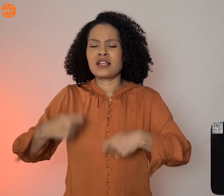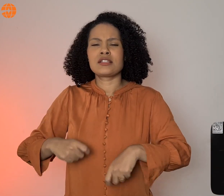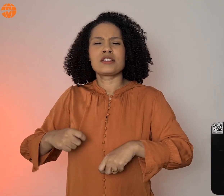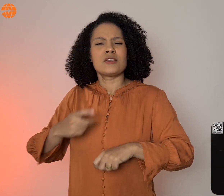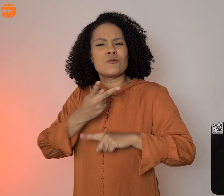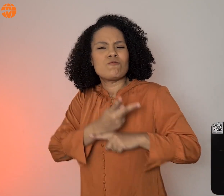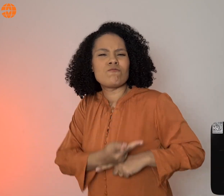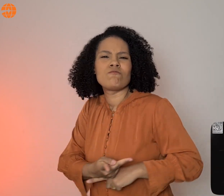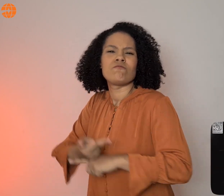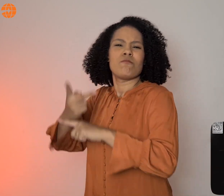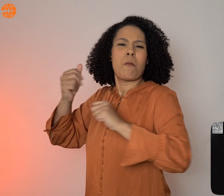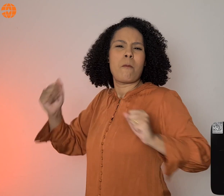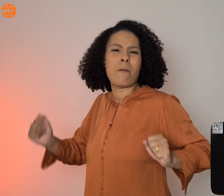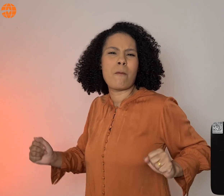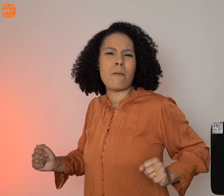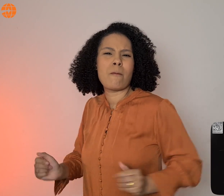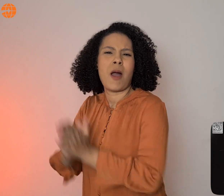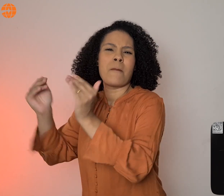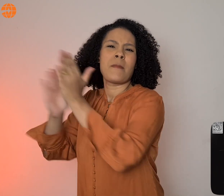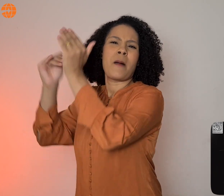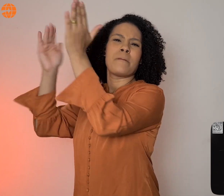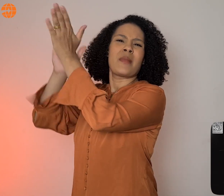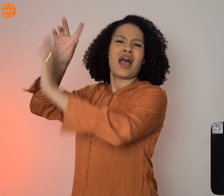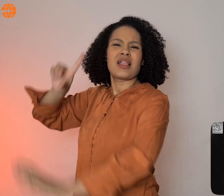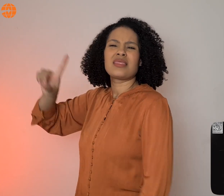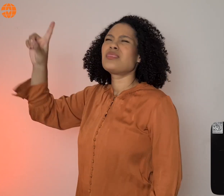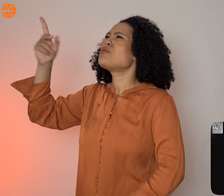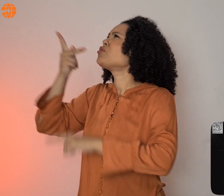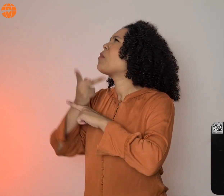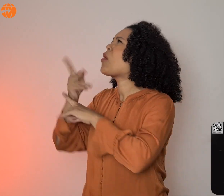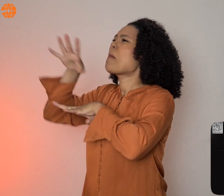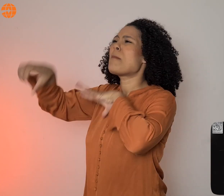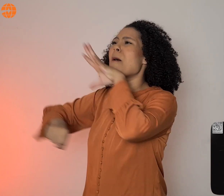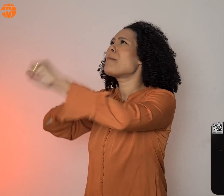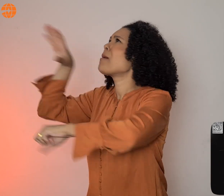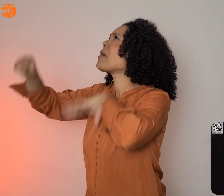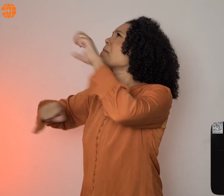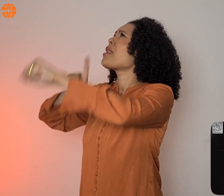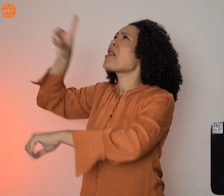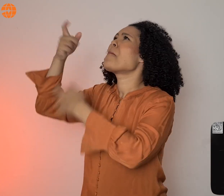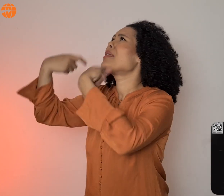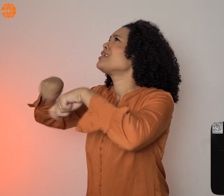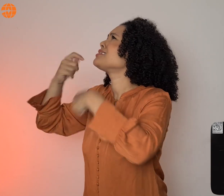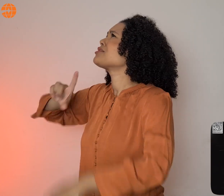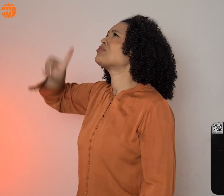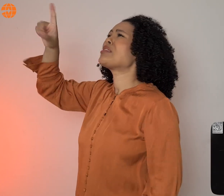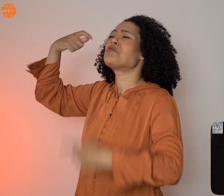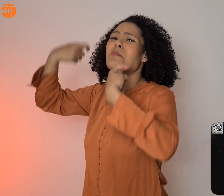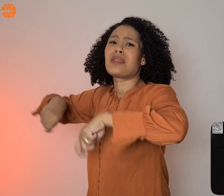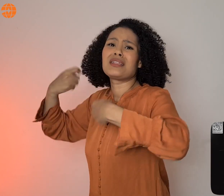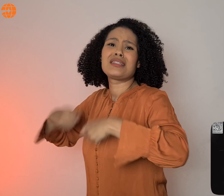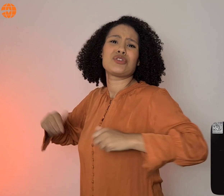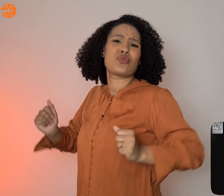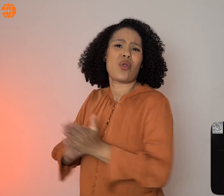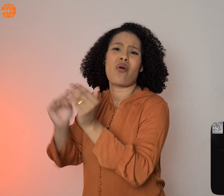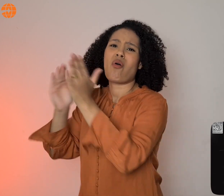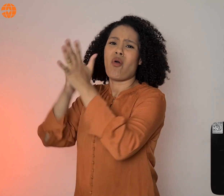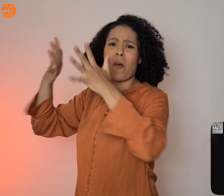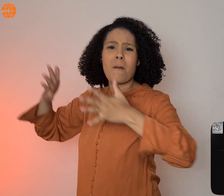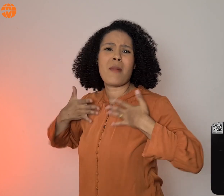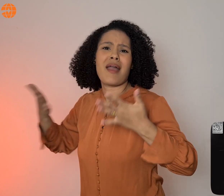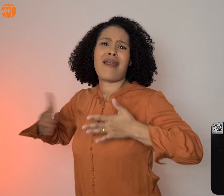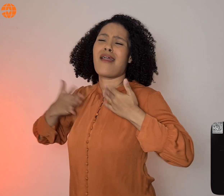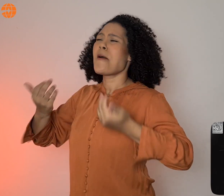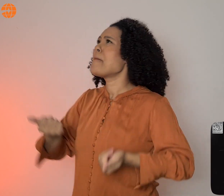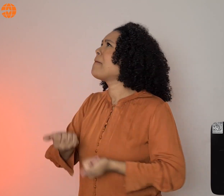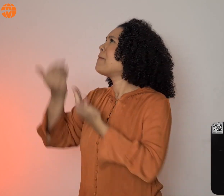God. procure bendizer a Deus mais do que você procura ser abençoado por Deus. You know, there was a time in my life when Christmas was